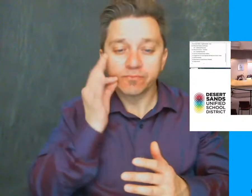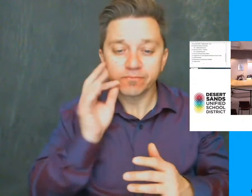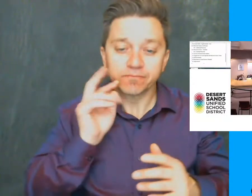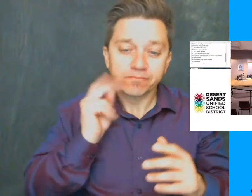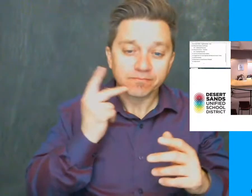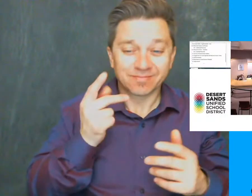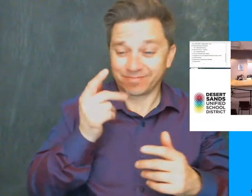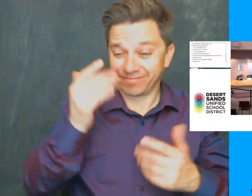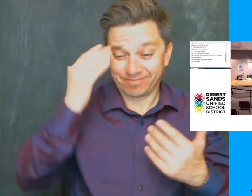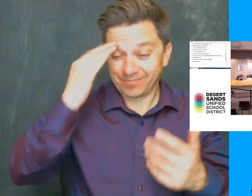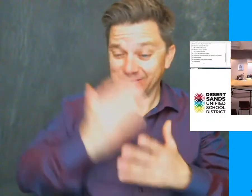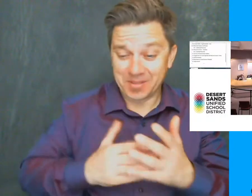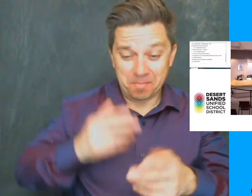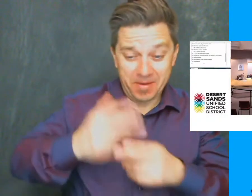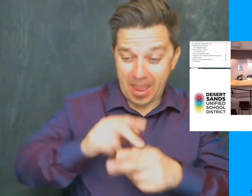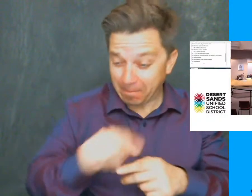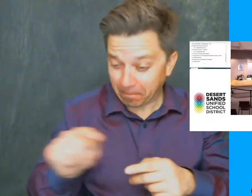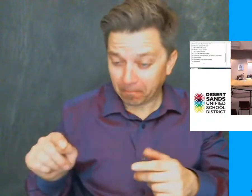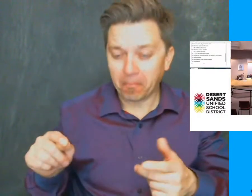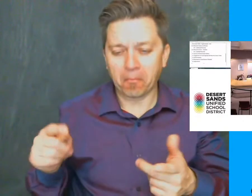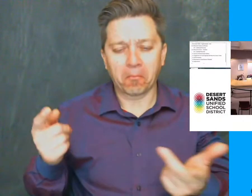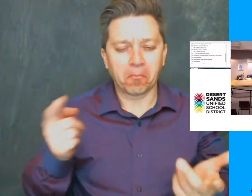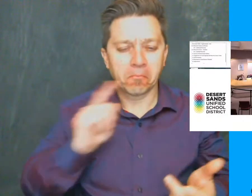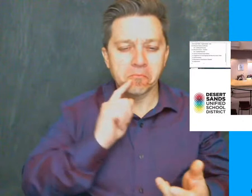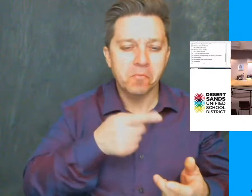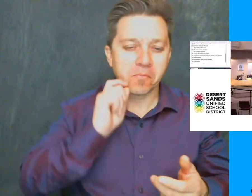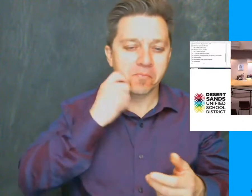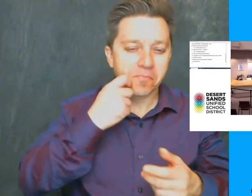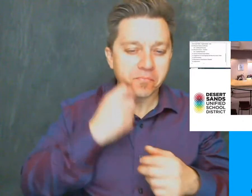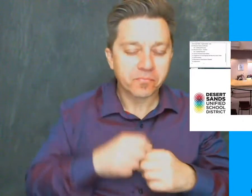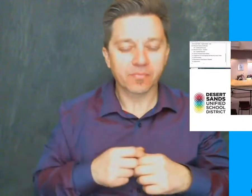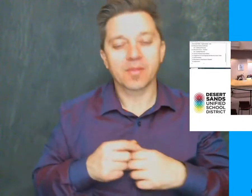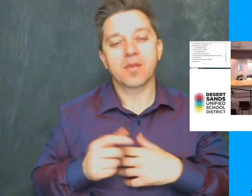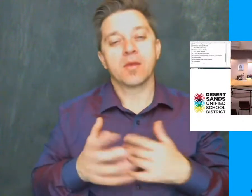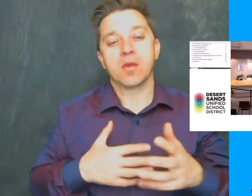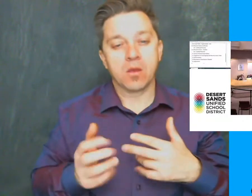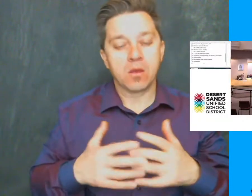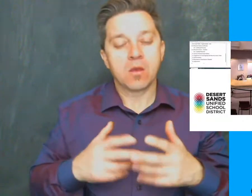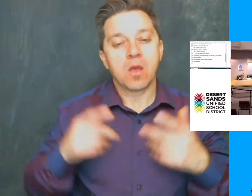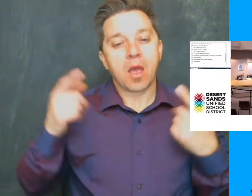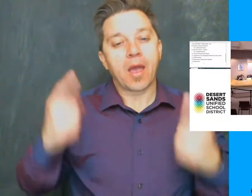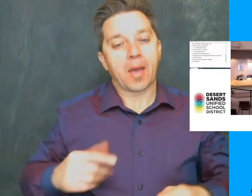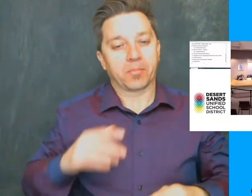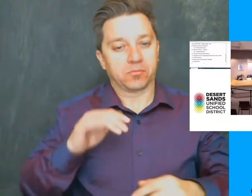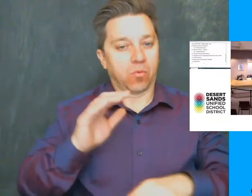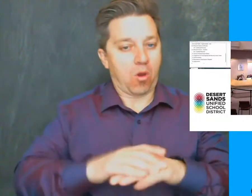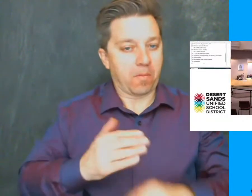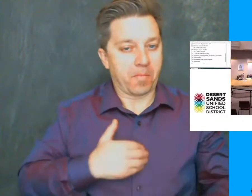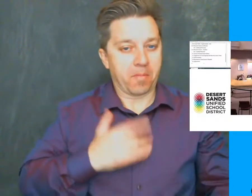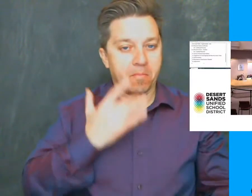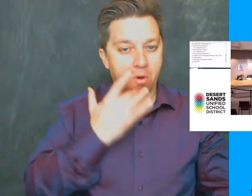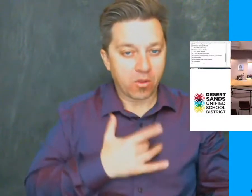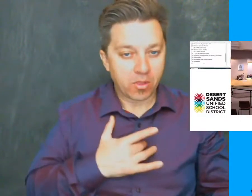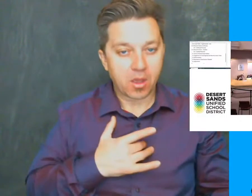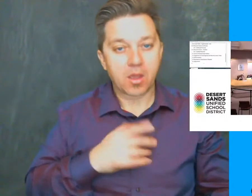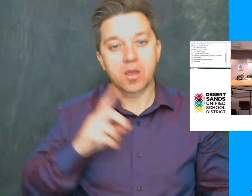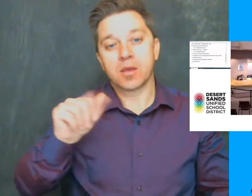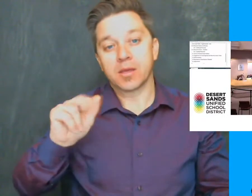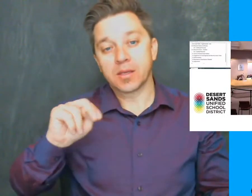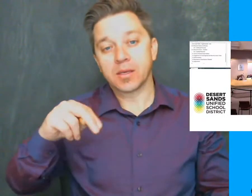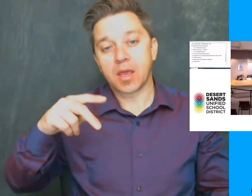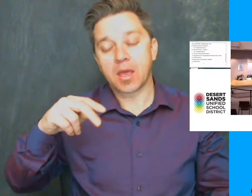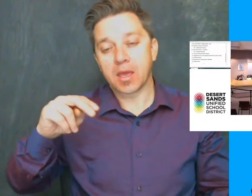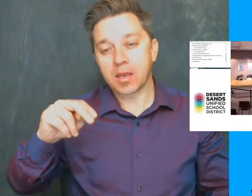names of some of the produce was, which was pretty cool. And anyway, it was my birthday, and Dan Capello and